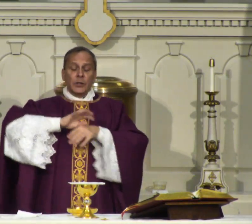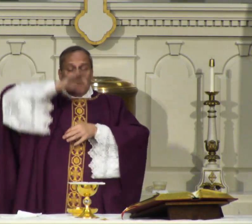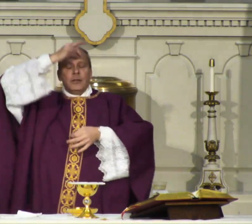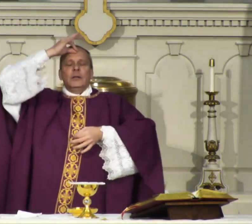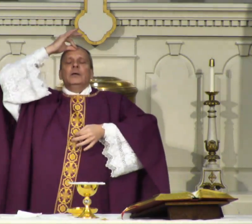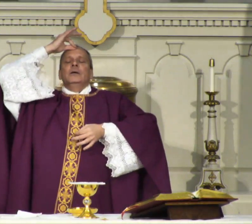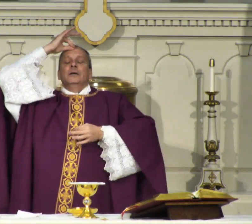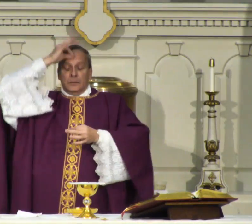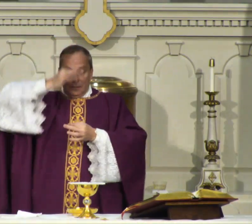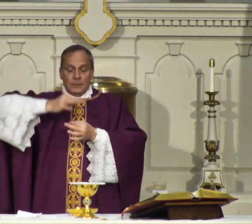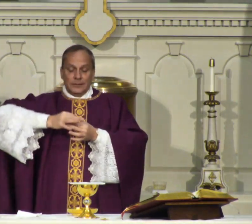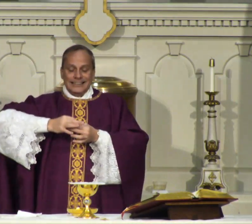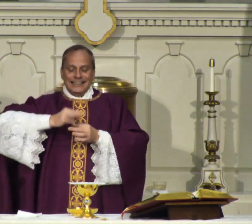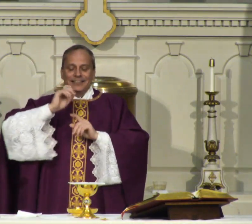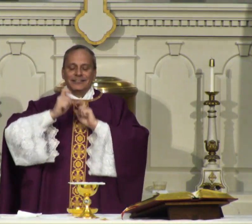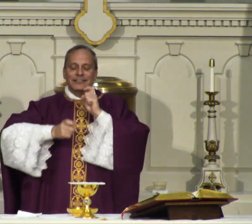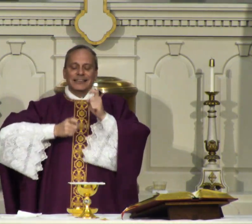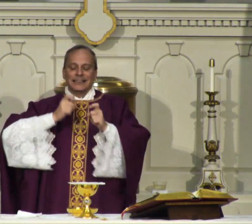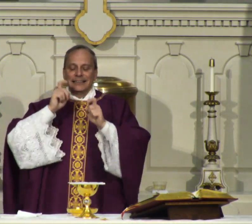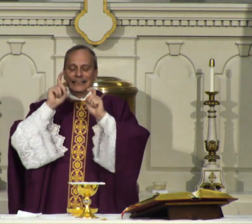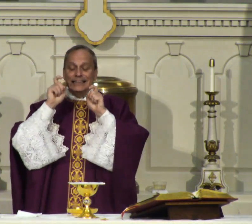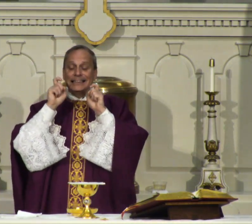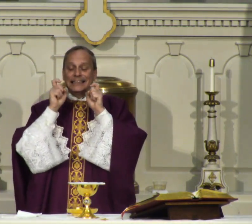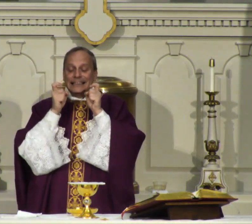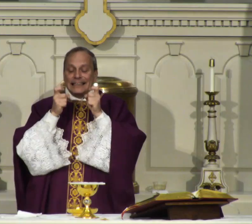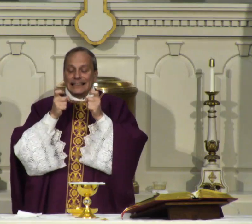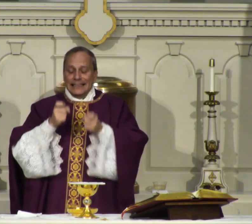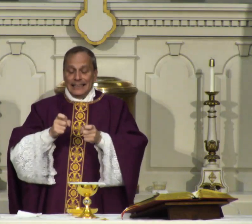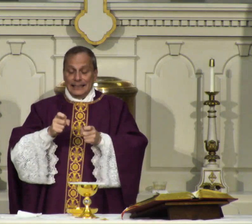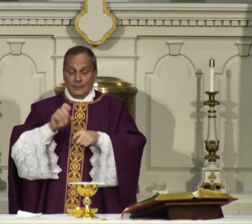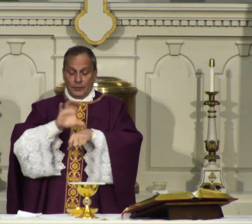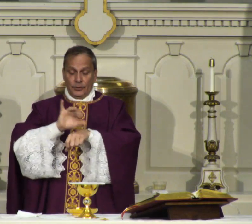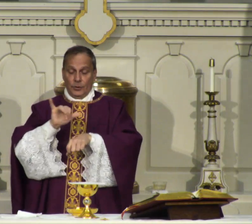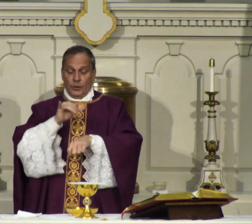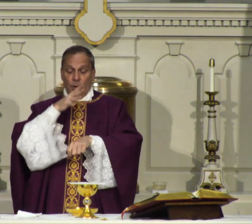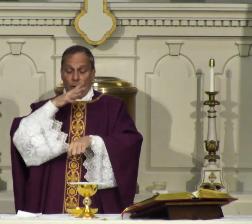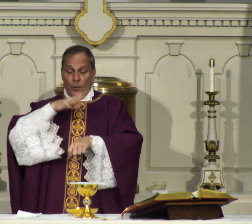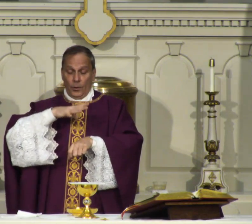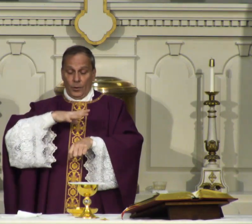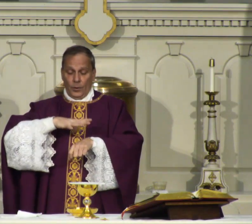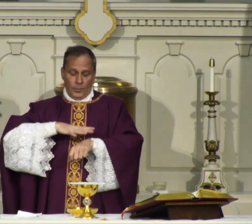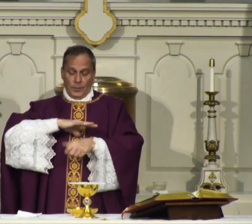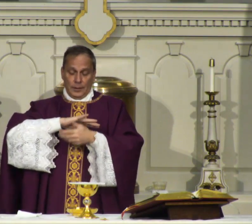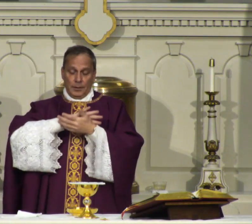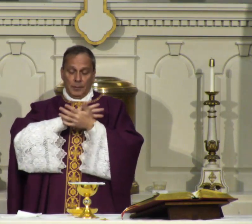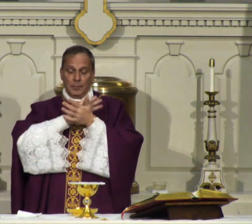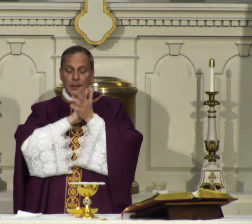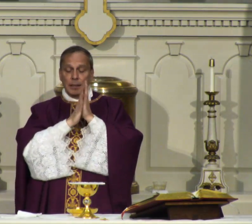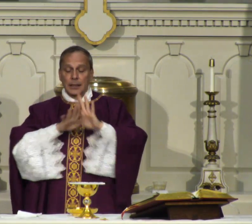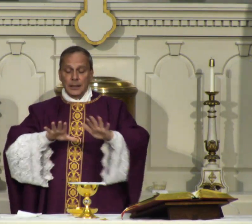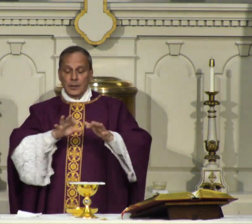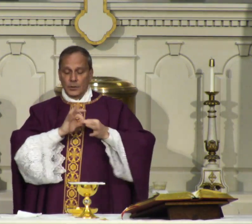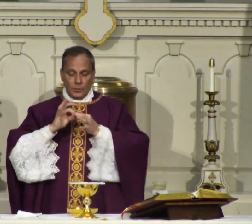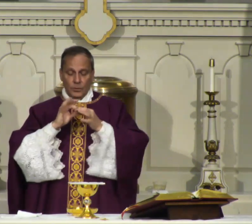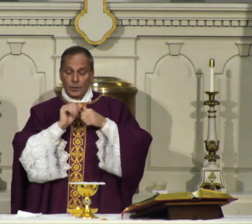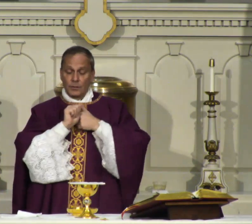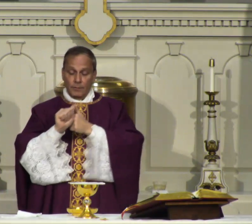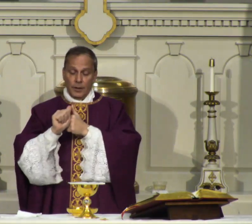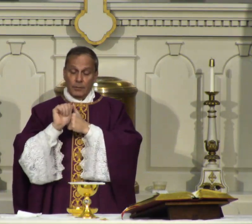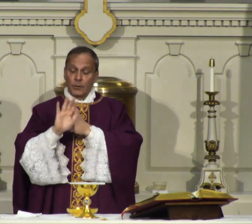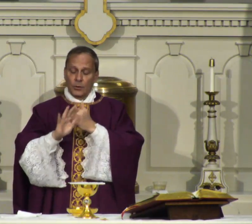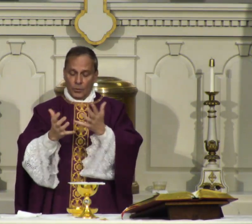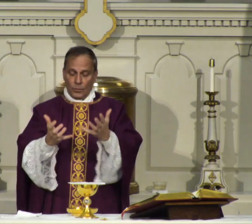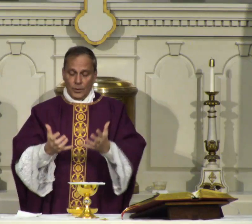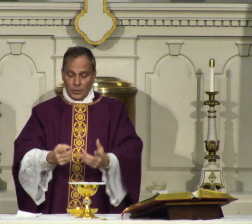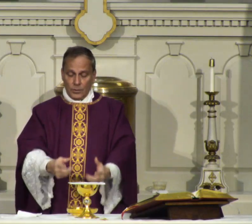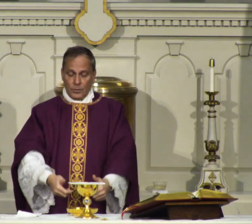on our sins, but on the faith of your church, and graciously grant her peace and unity in accordance